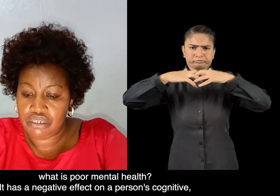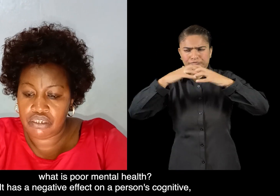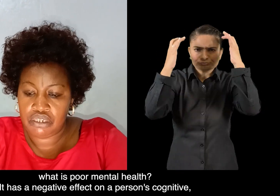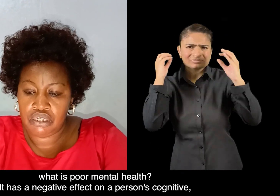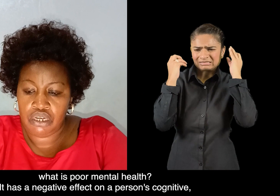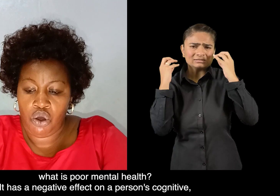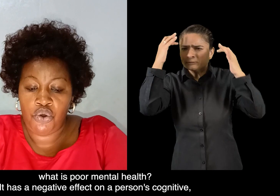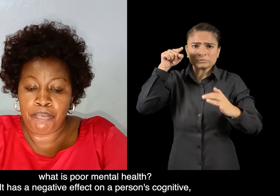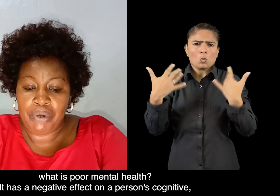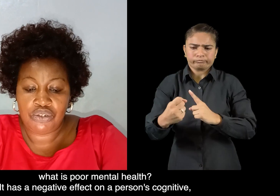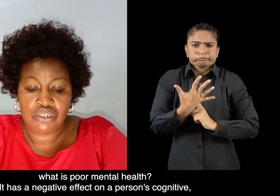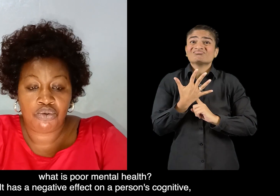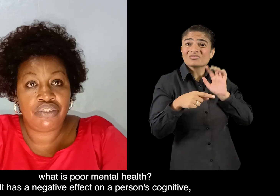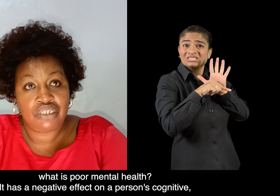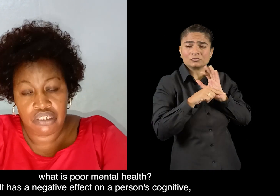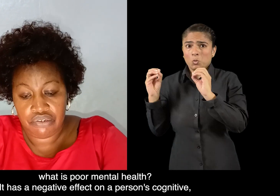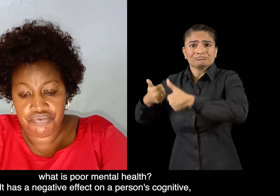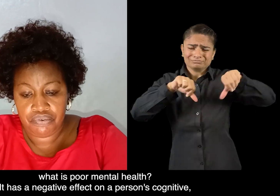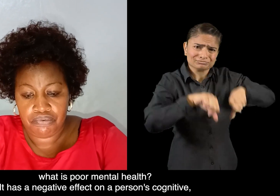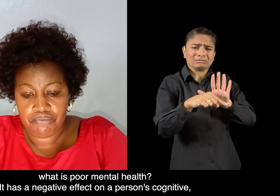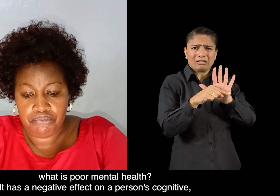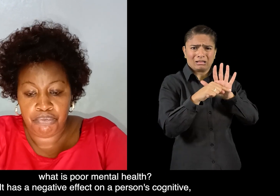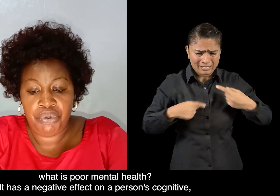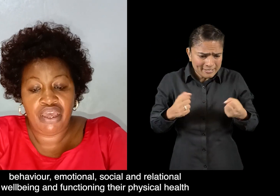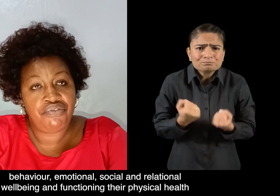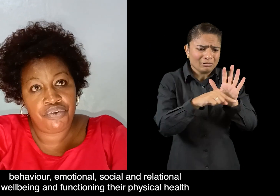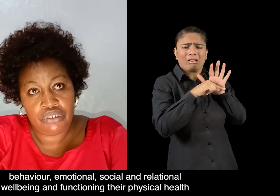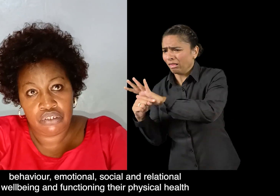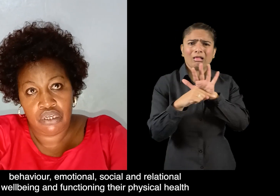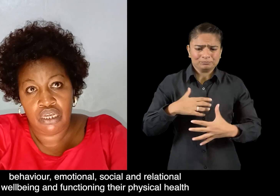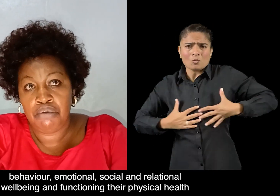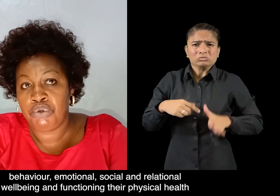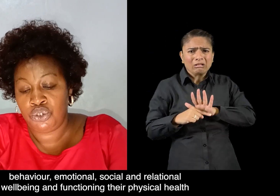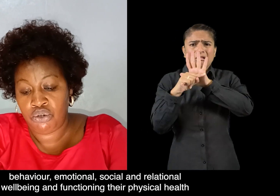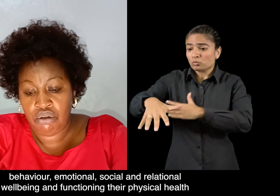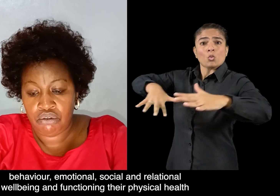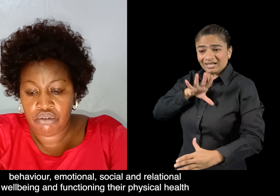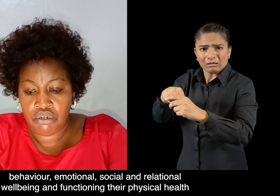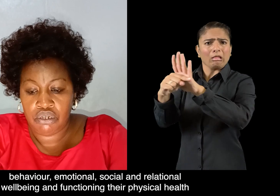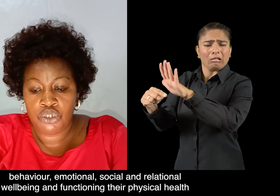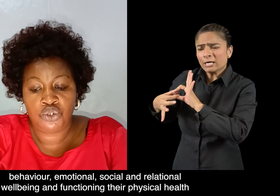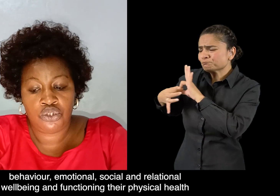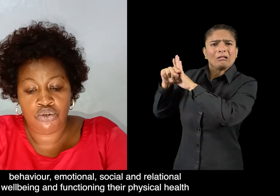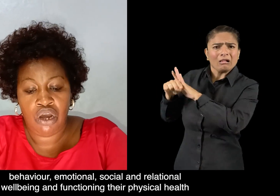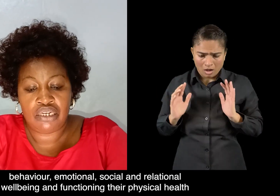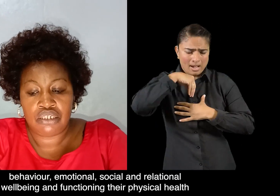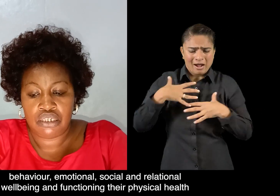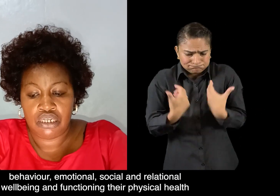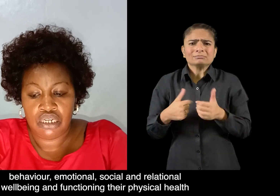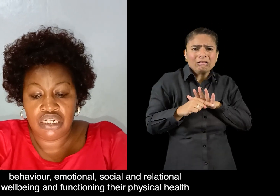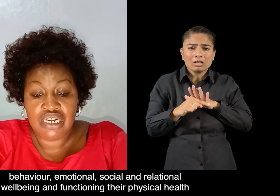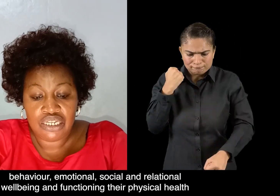effect on person's cognitive behaviors, emotional, social